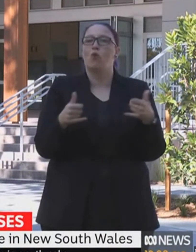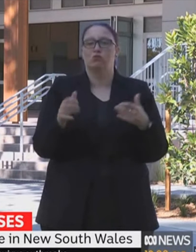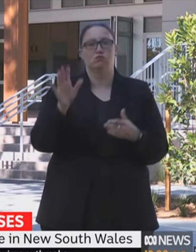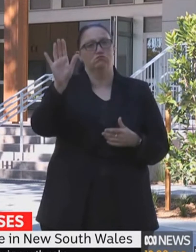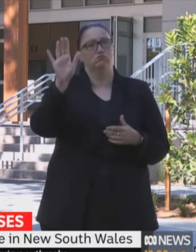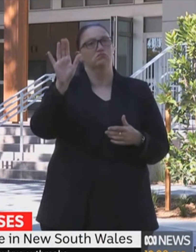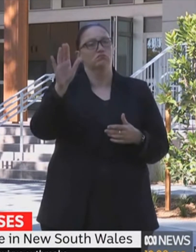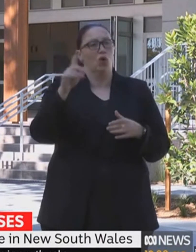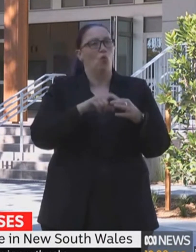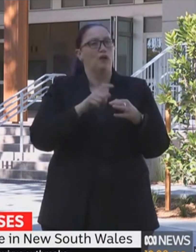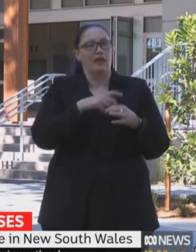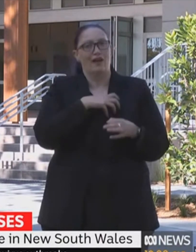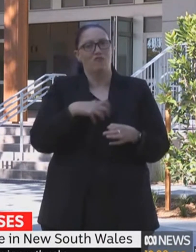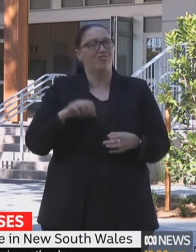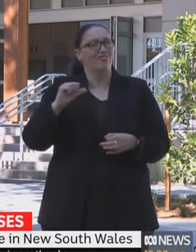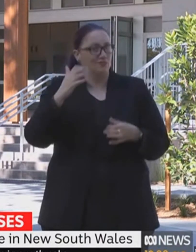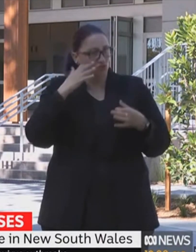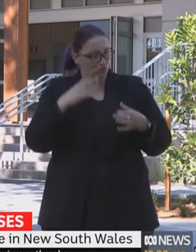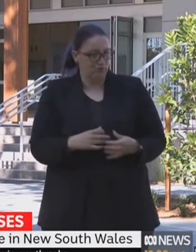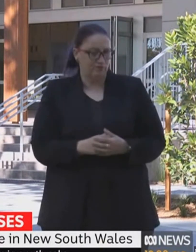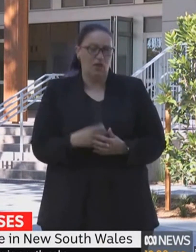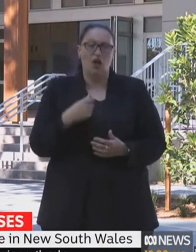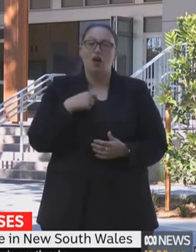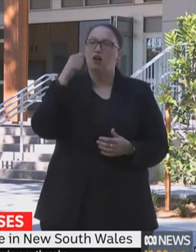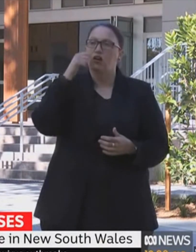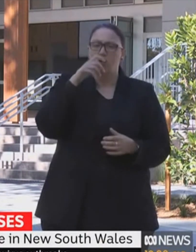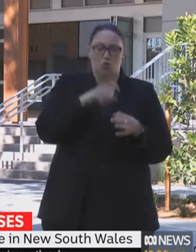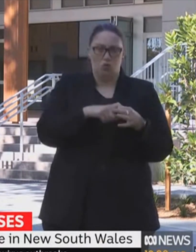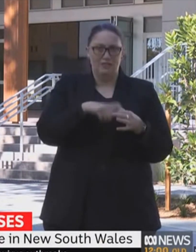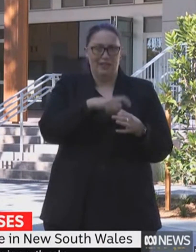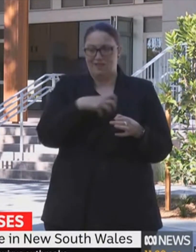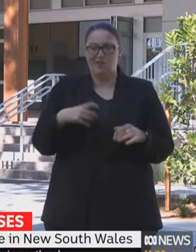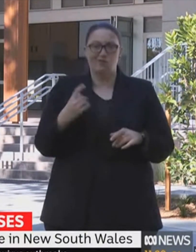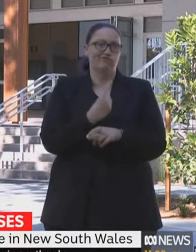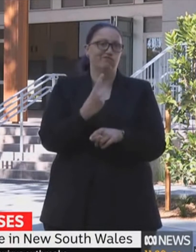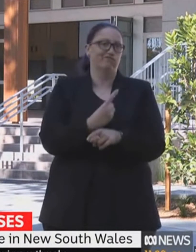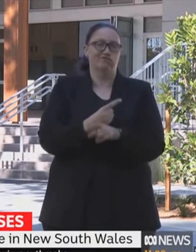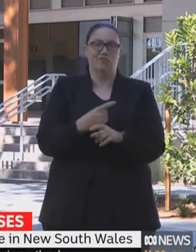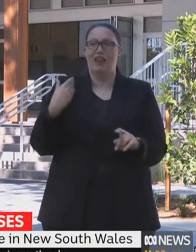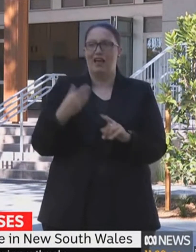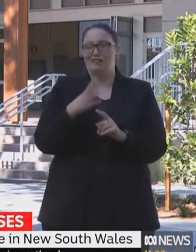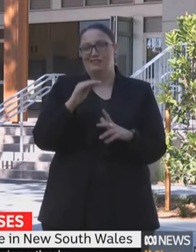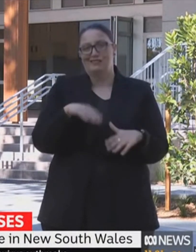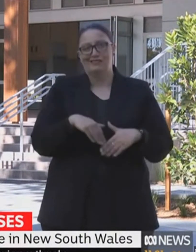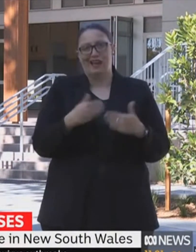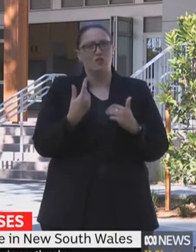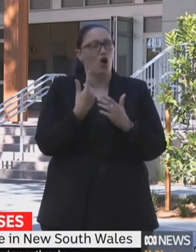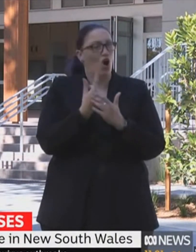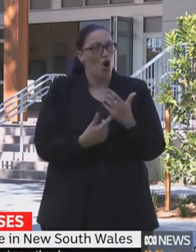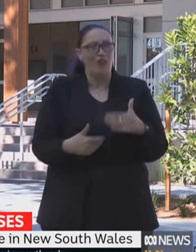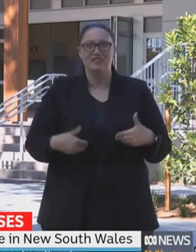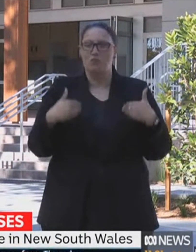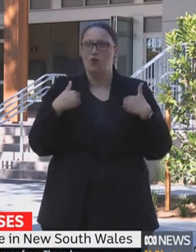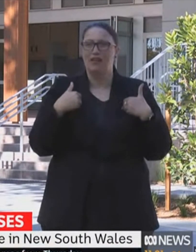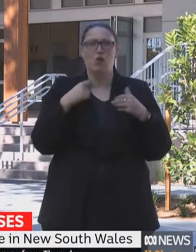But can I say that even though I've heard media comments from the Queensland government in the last 10 days on this issue, it's only this morning that I got a very short text